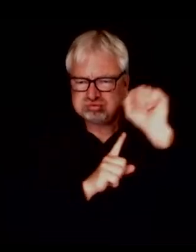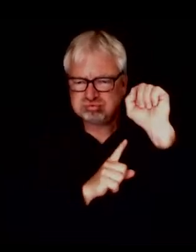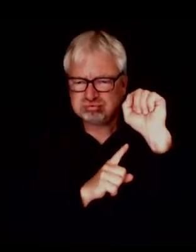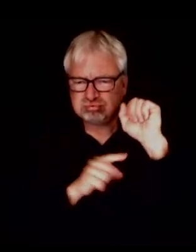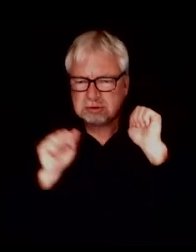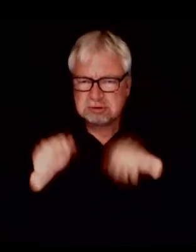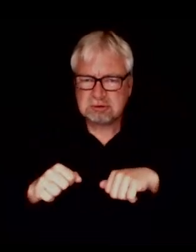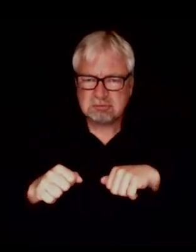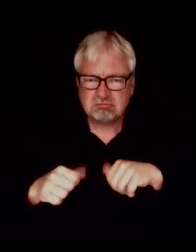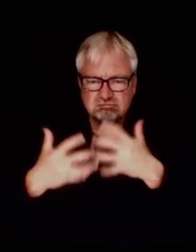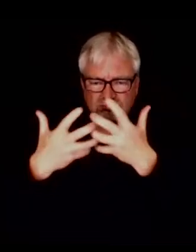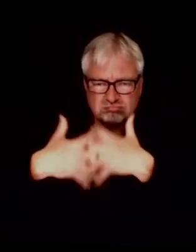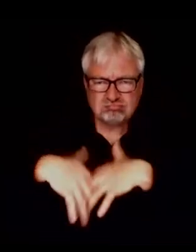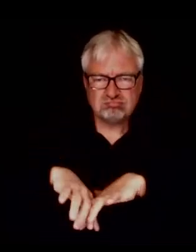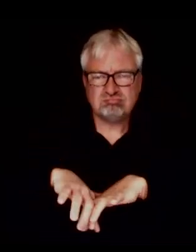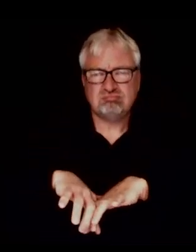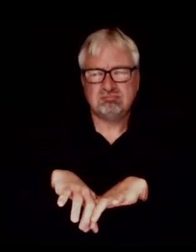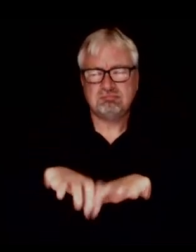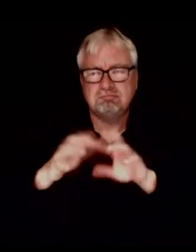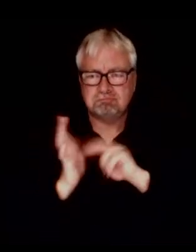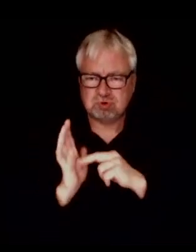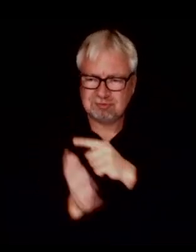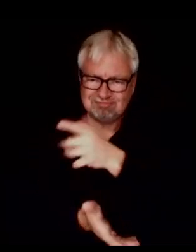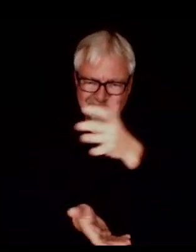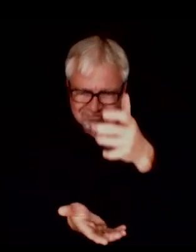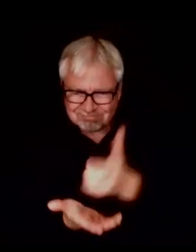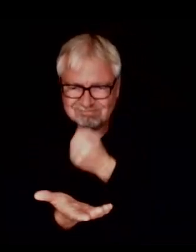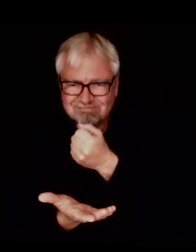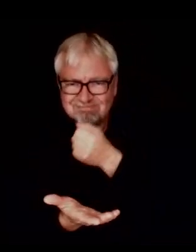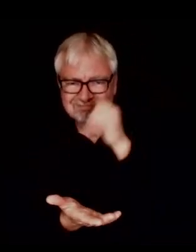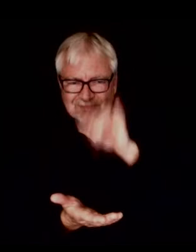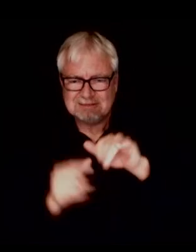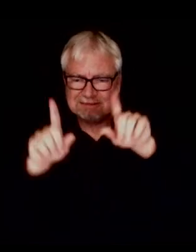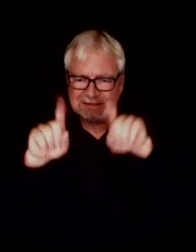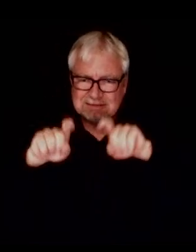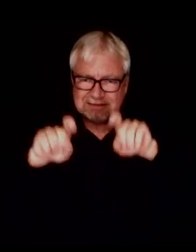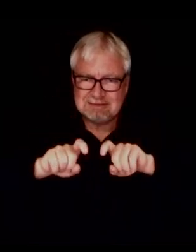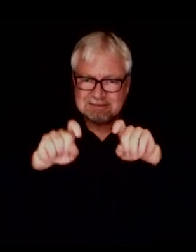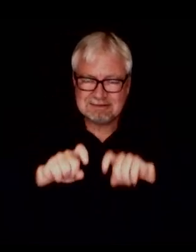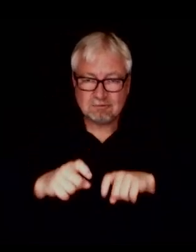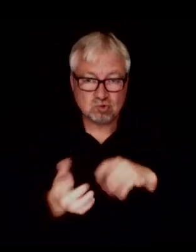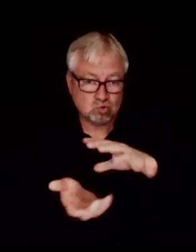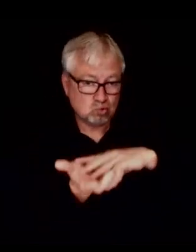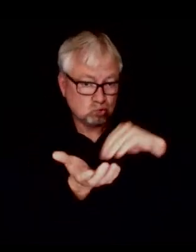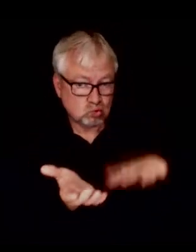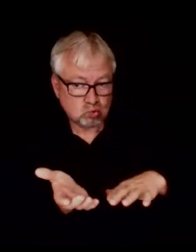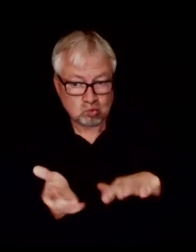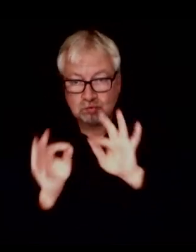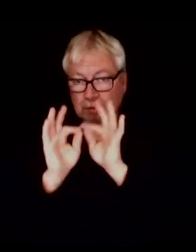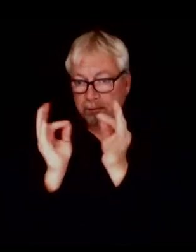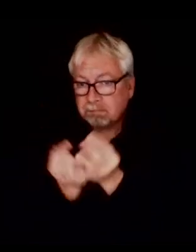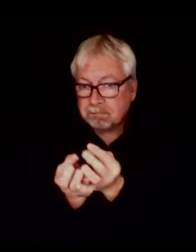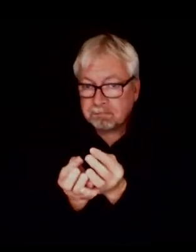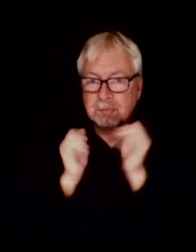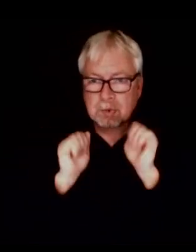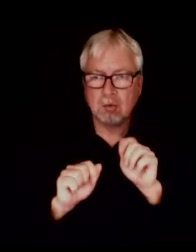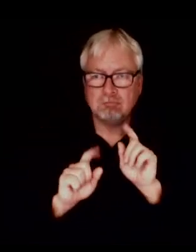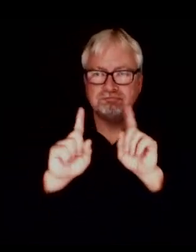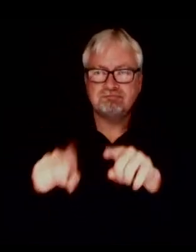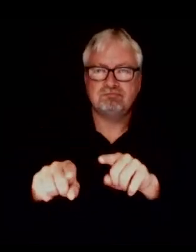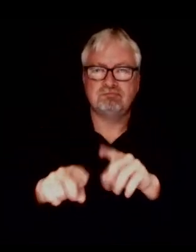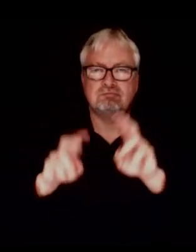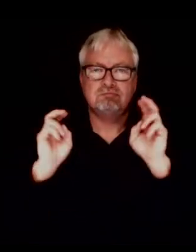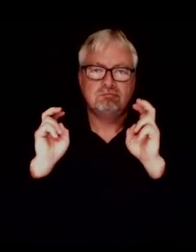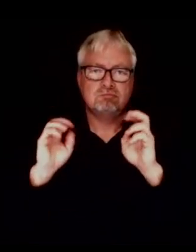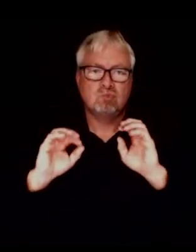up. Students and families can get tested at a no-barrier community testing site run by the state of Minnesota in several locations around